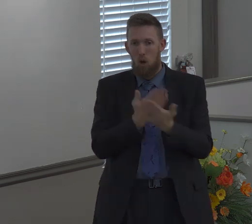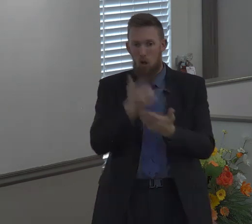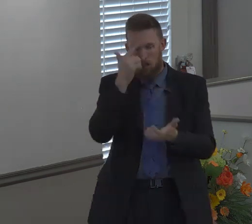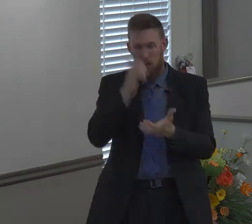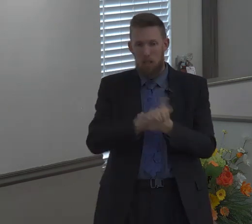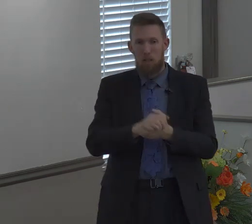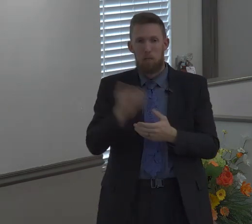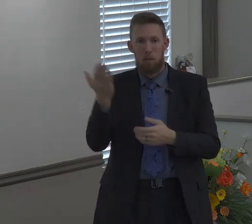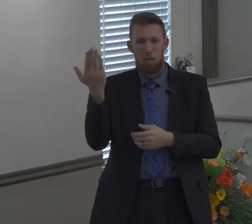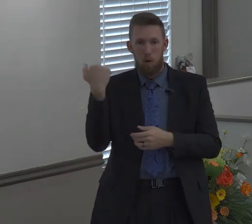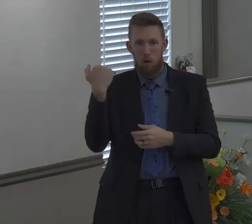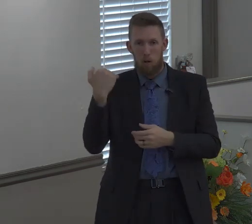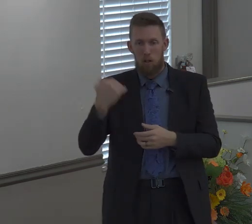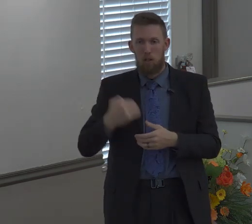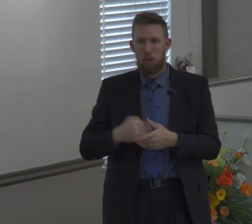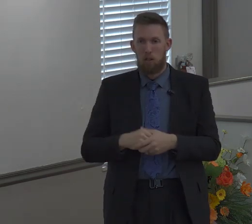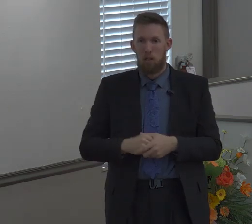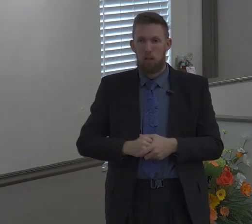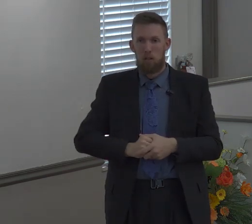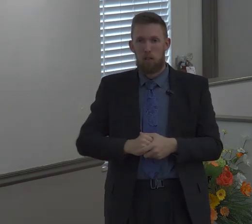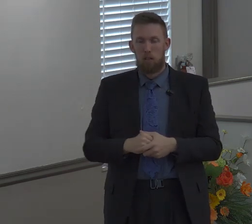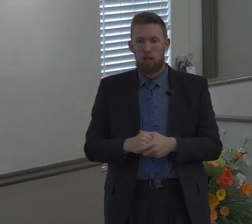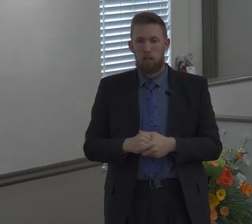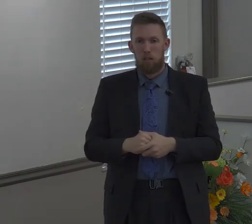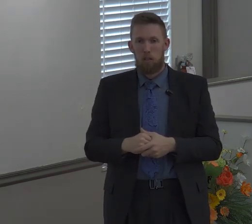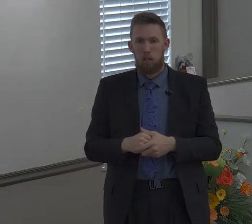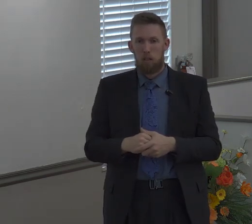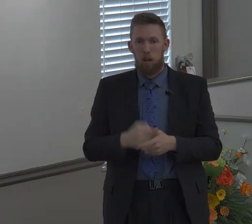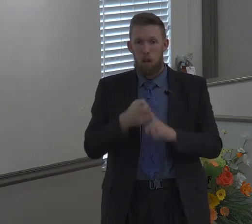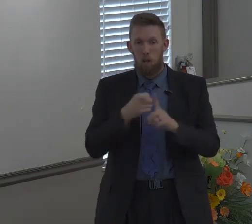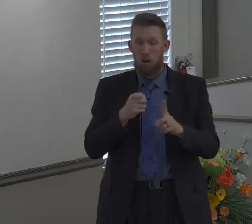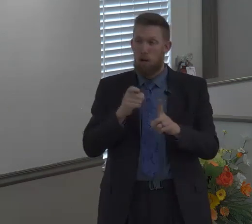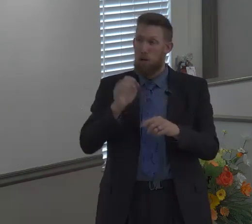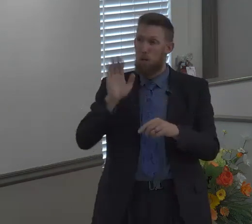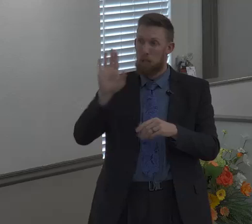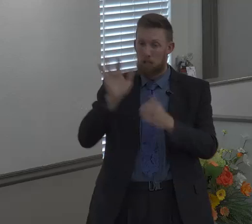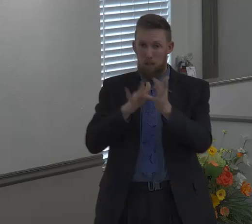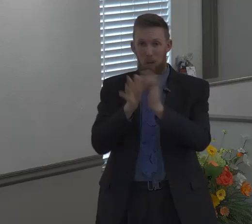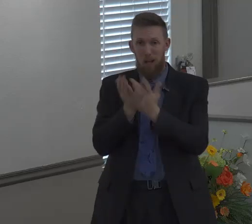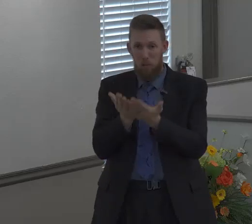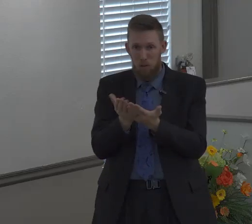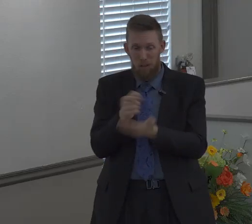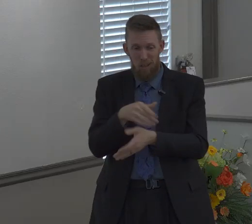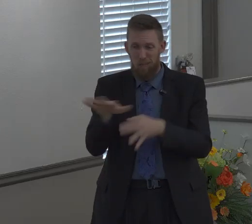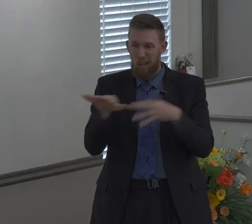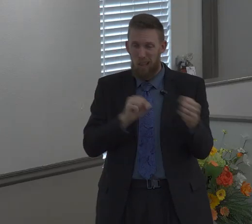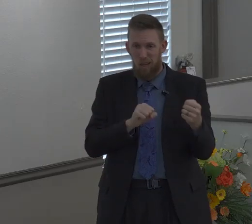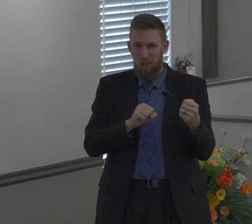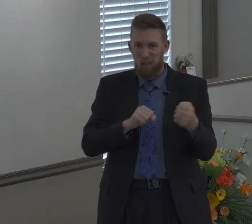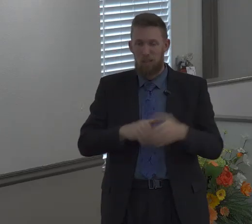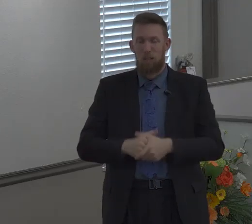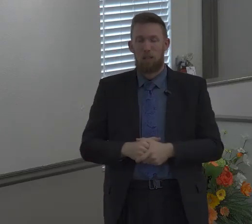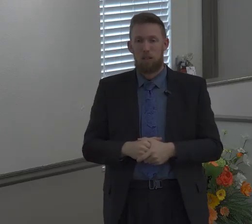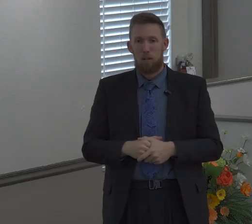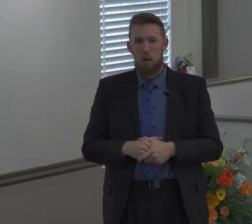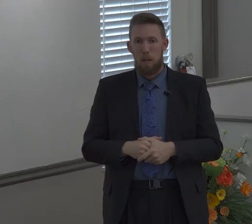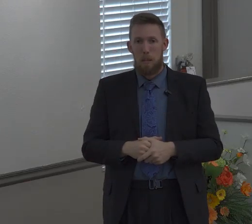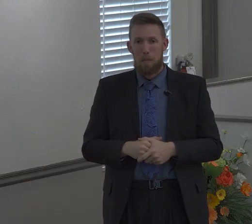what they believed for a long, long time from the Bible. That's why God says